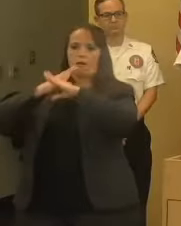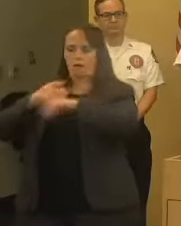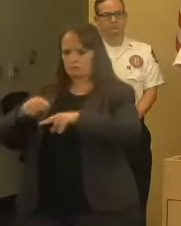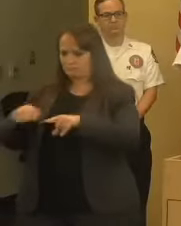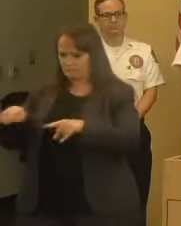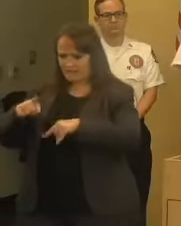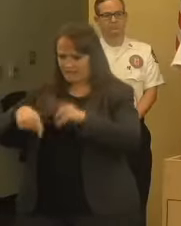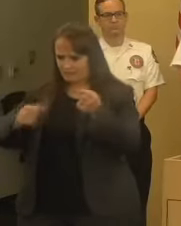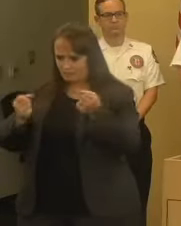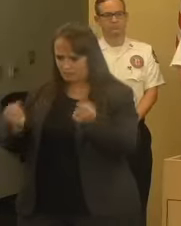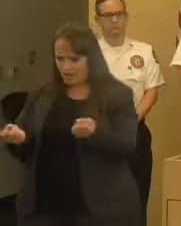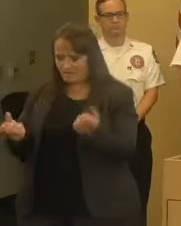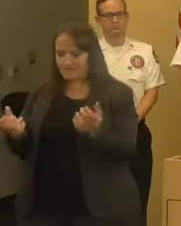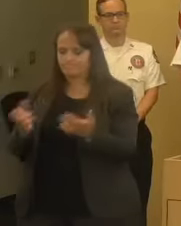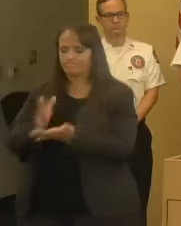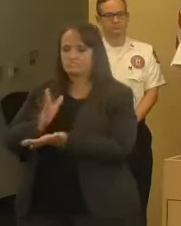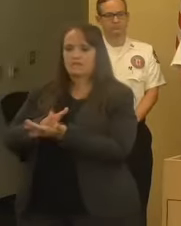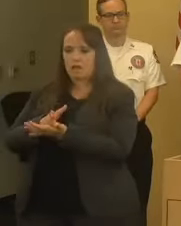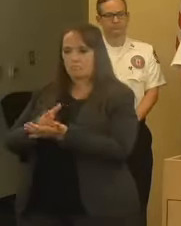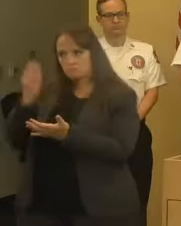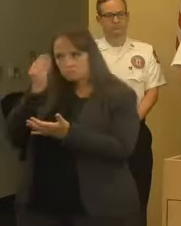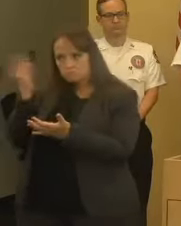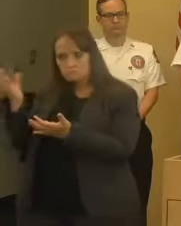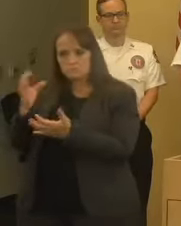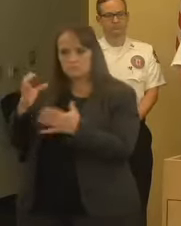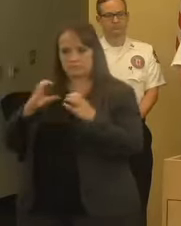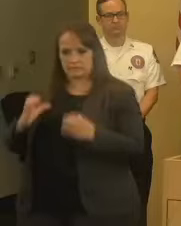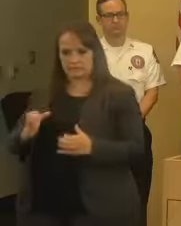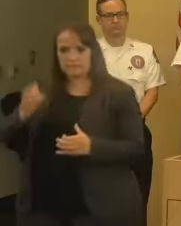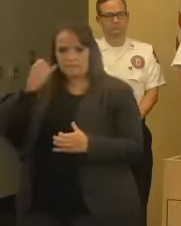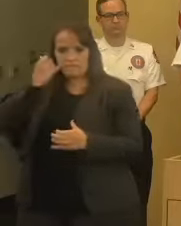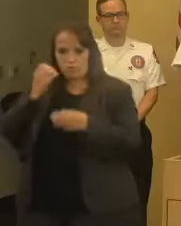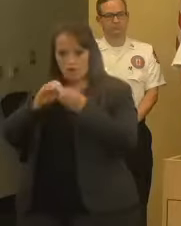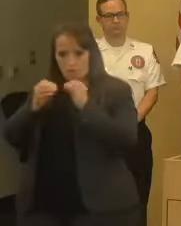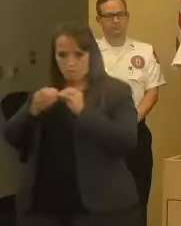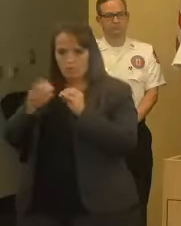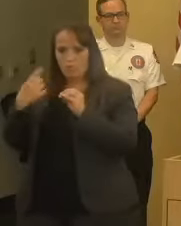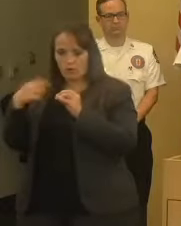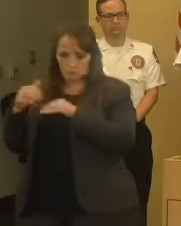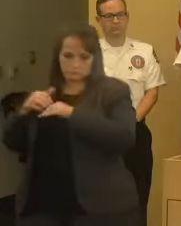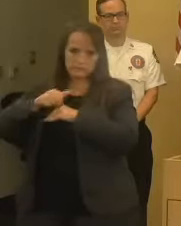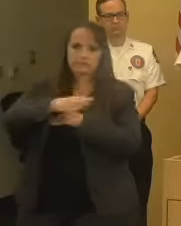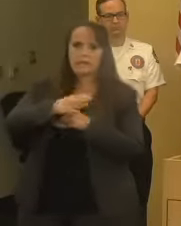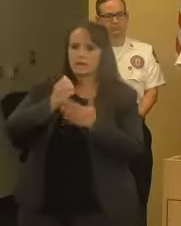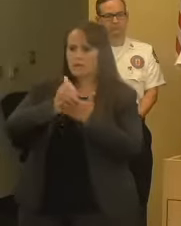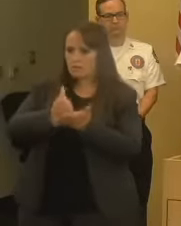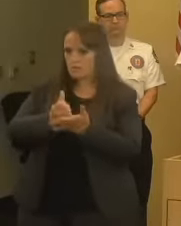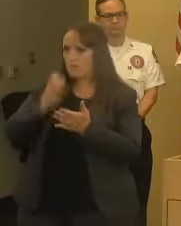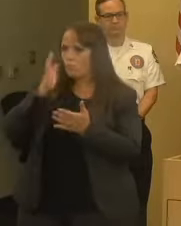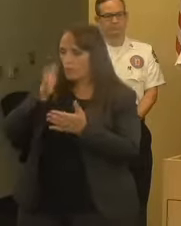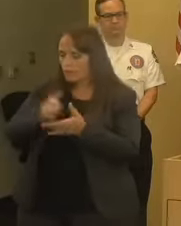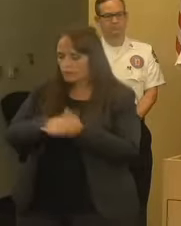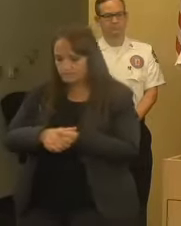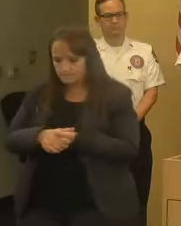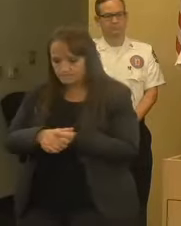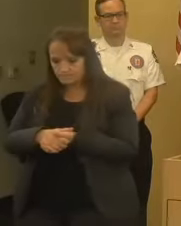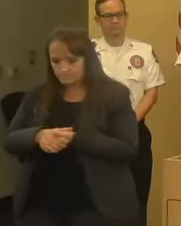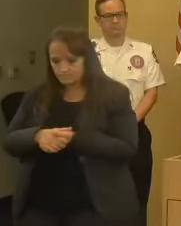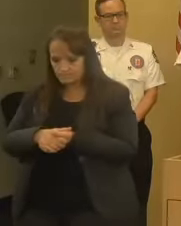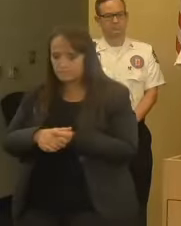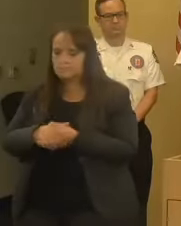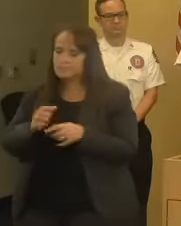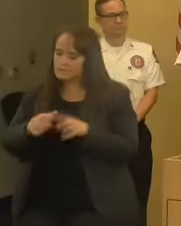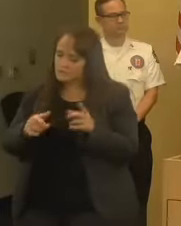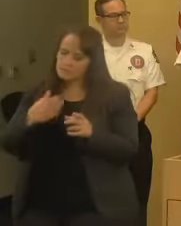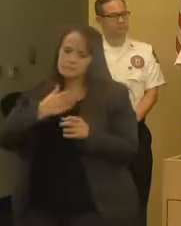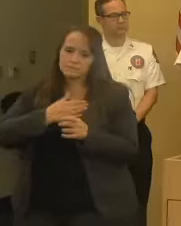notify the citizens line, and we'll get the resources out there as needed. Again, I think the most important thing to remember is to exercise